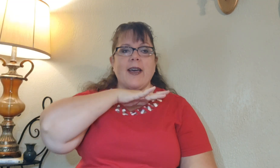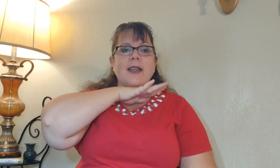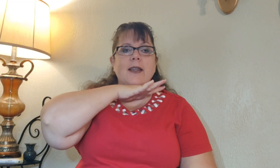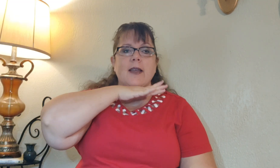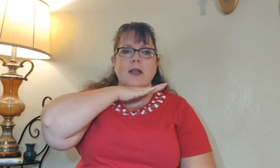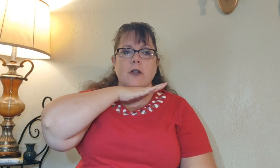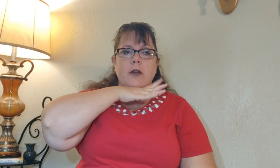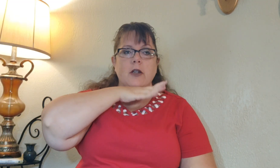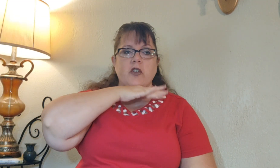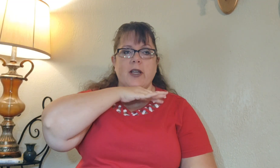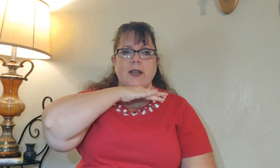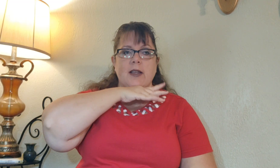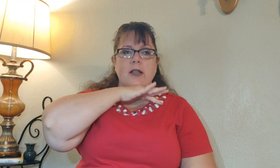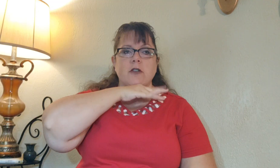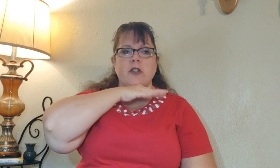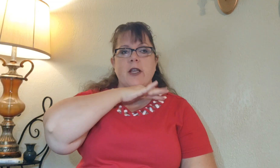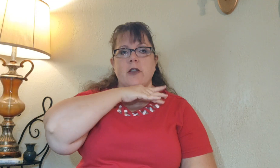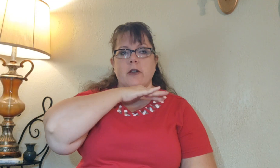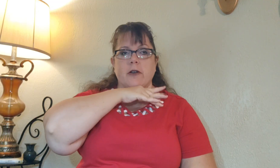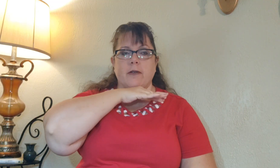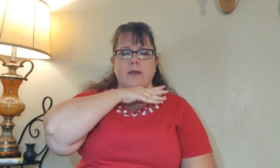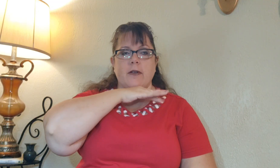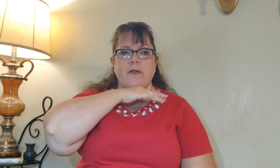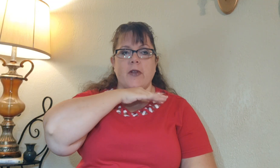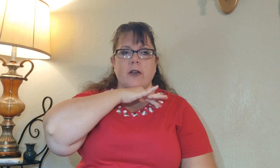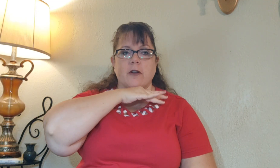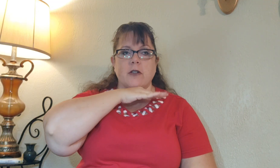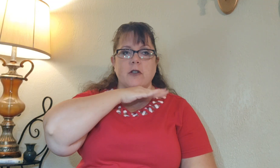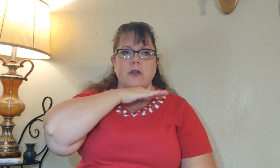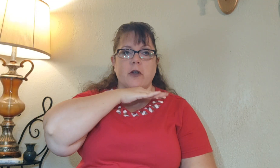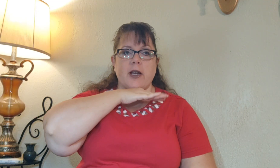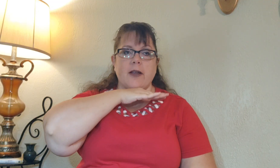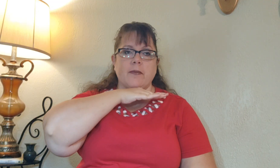flat and under your chin, and you shake your fingers, dirty.